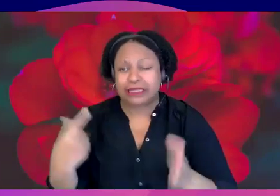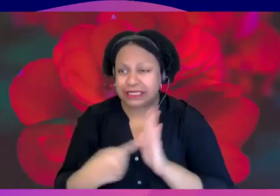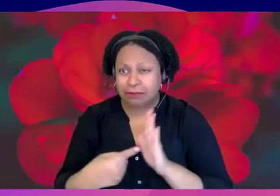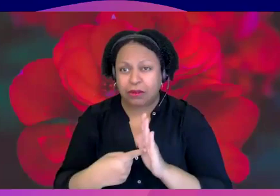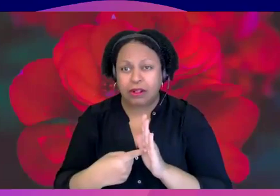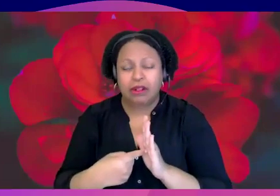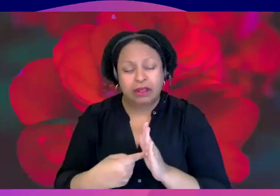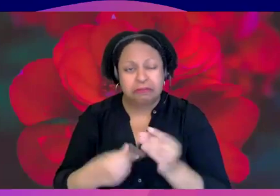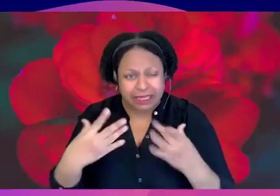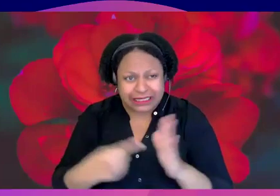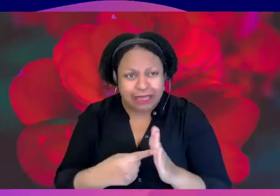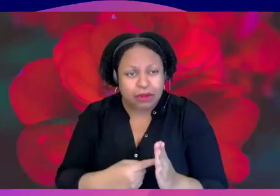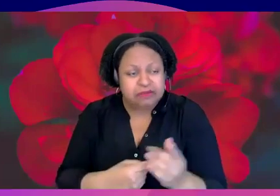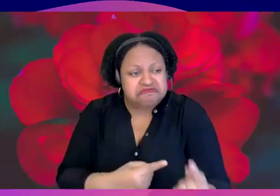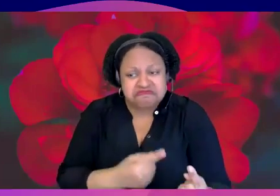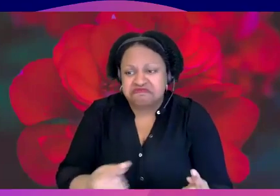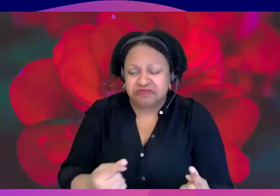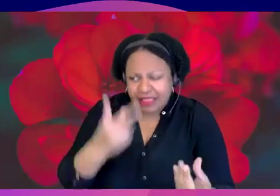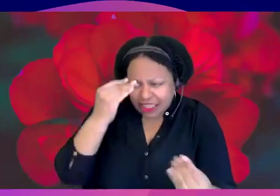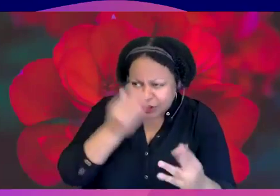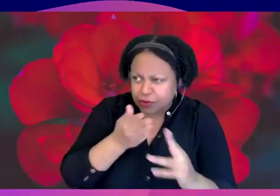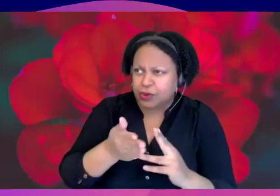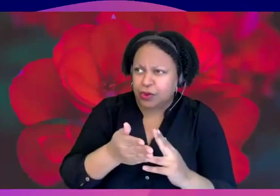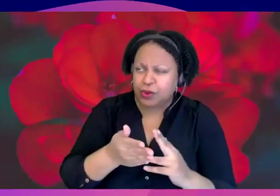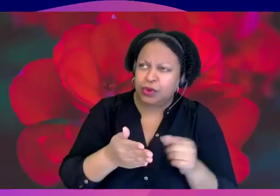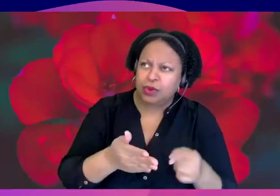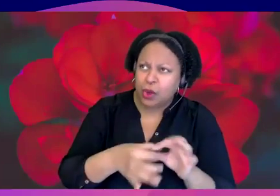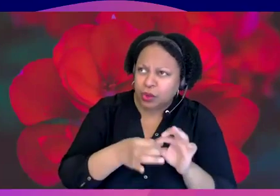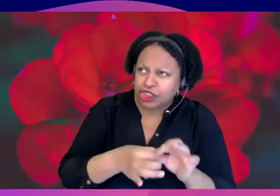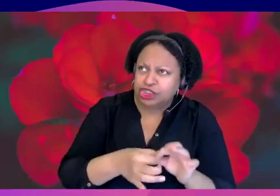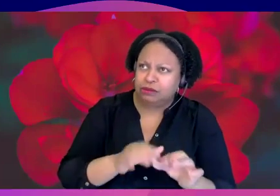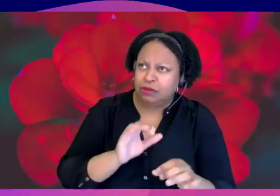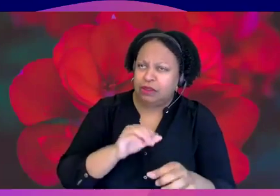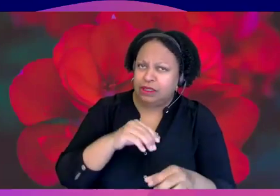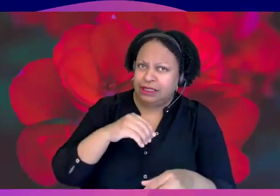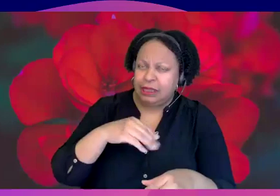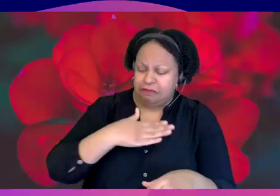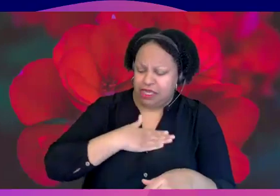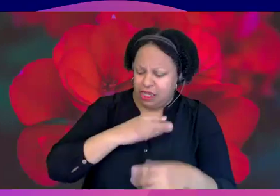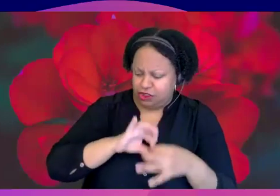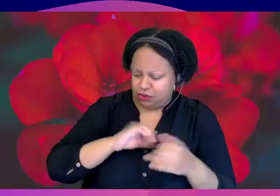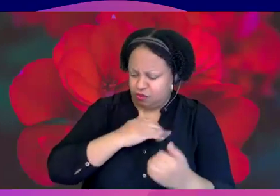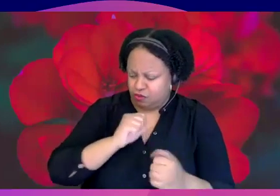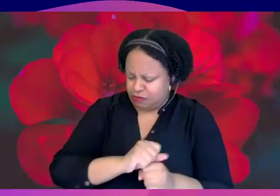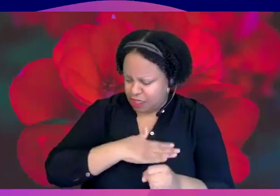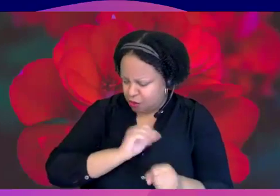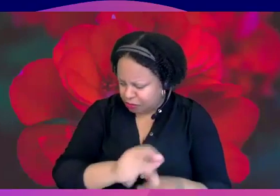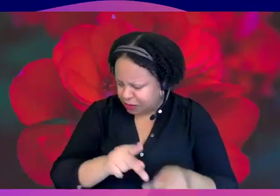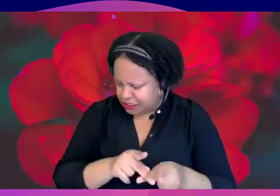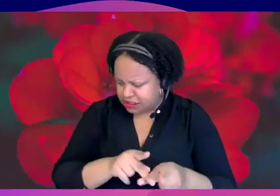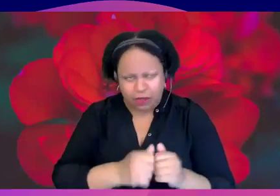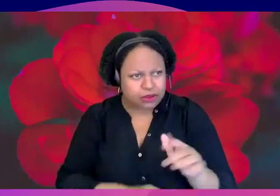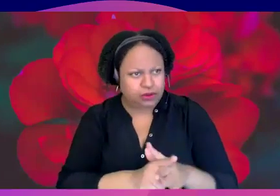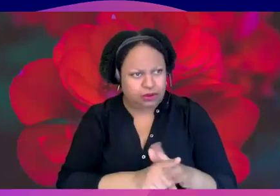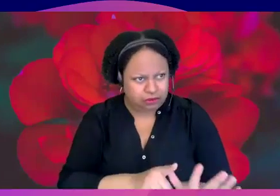of individuals just thinking through and questioning their relationship to their workplace and how they are showing up. We've heard